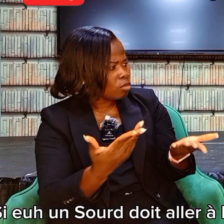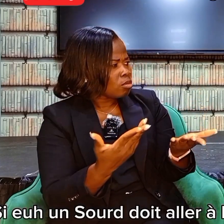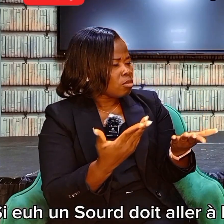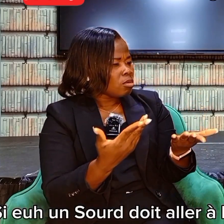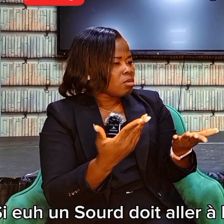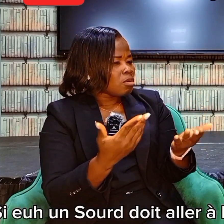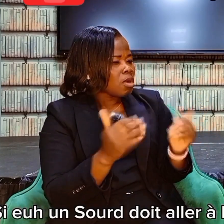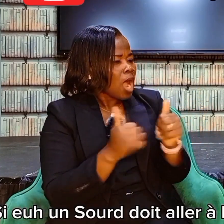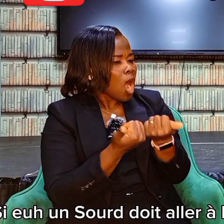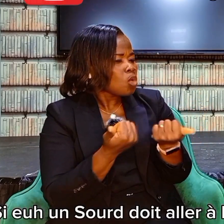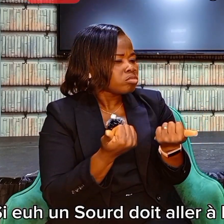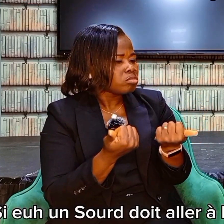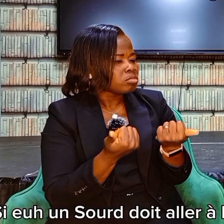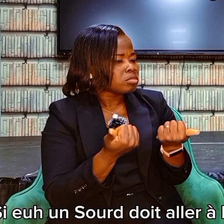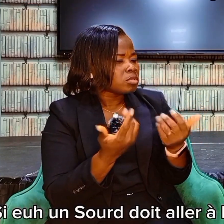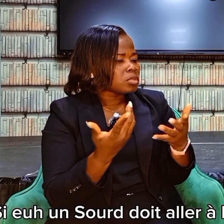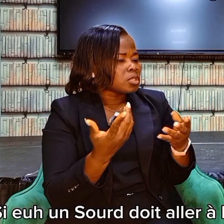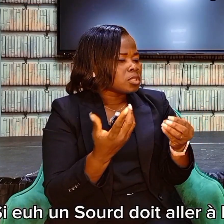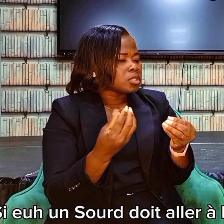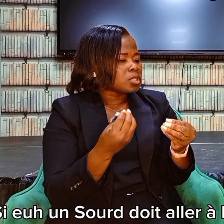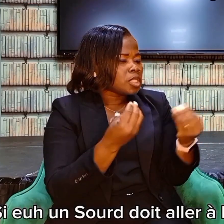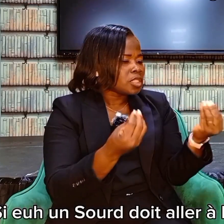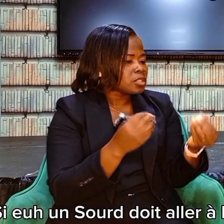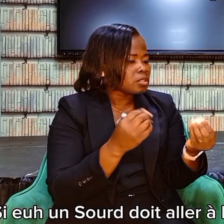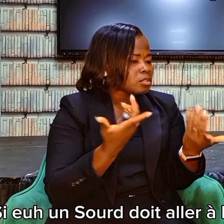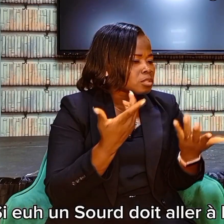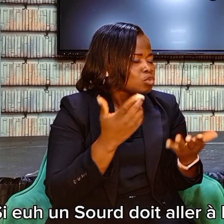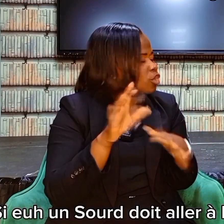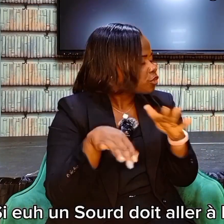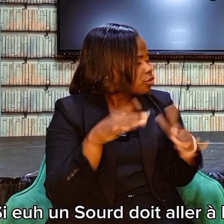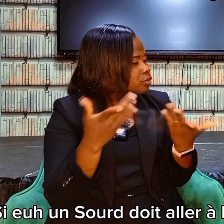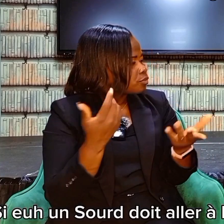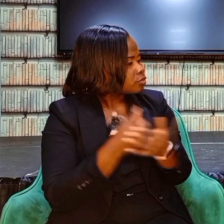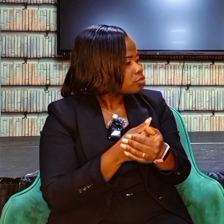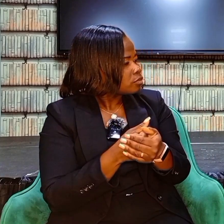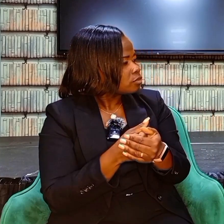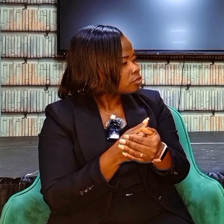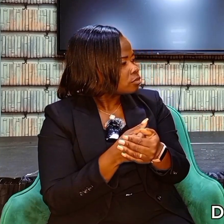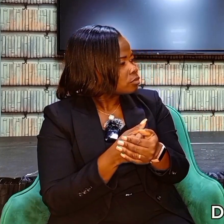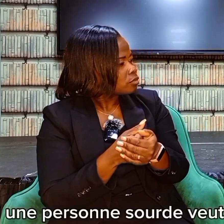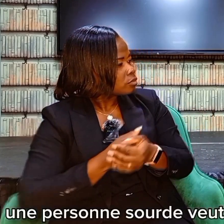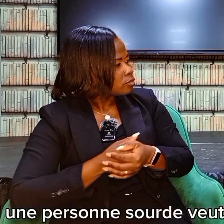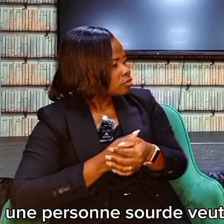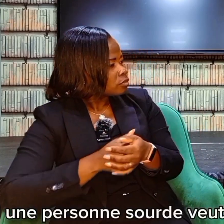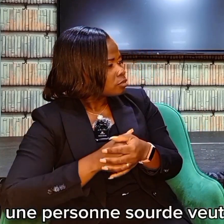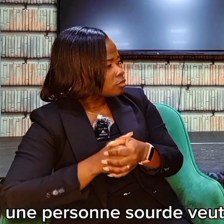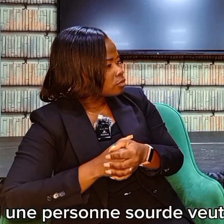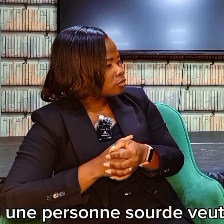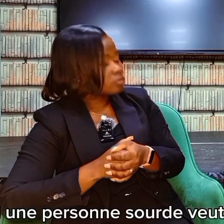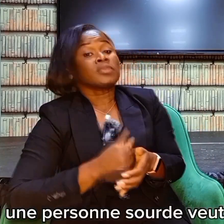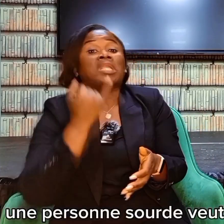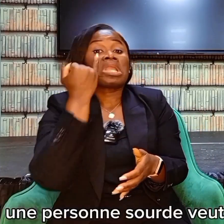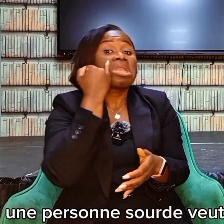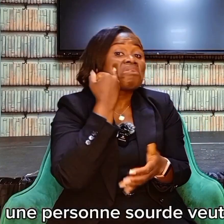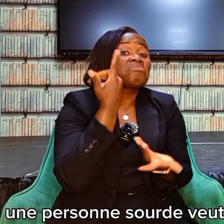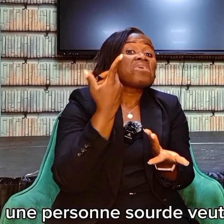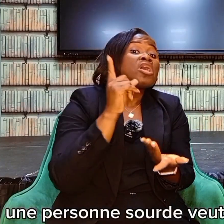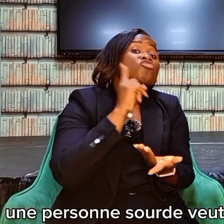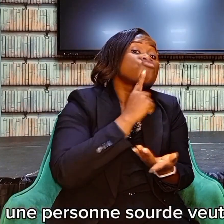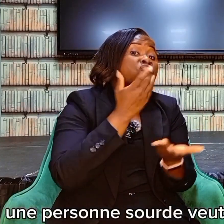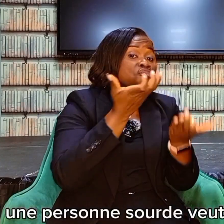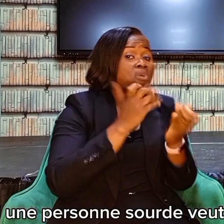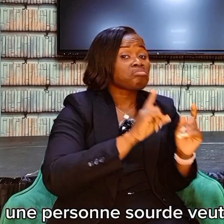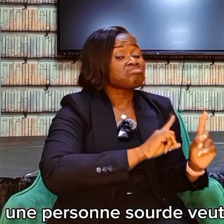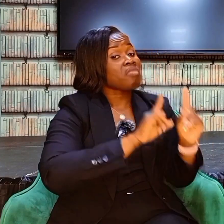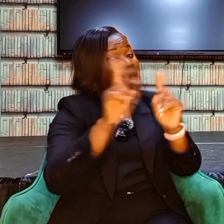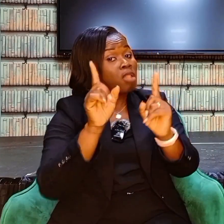hospital, how this work? So if a deaf person really wants to go to meet